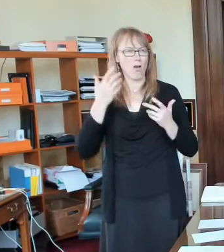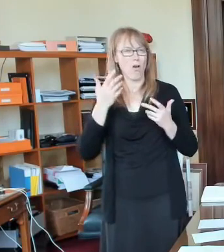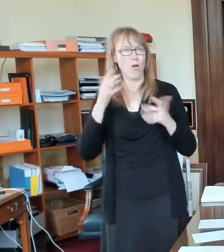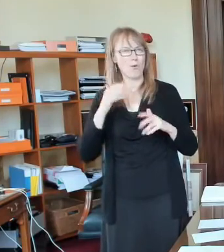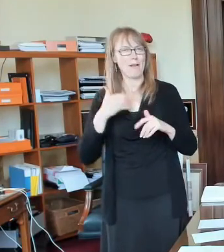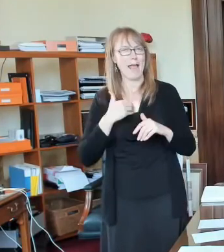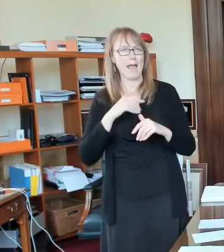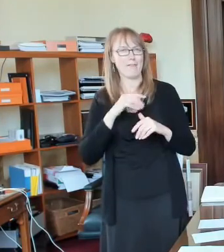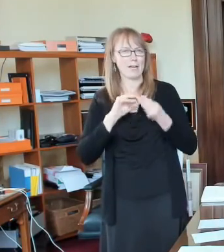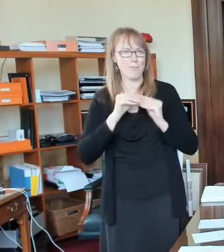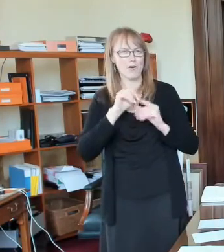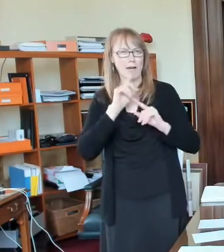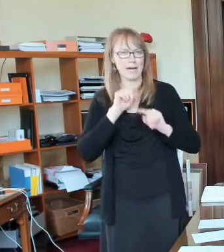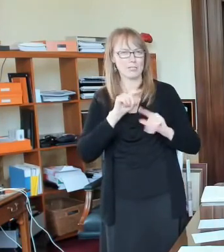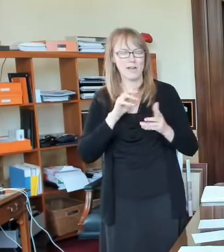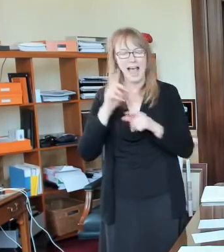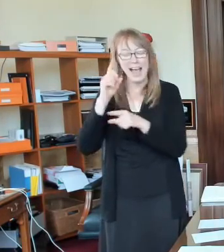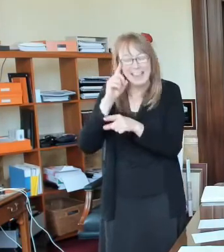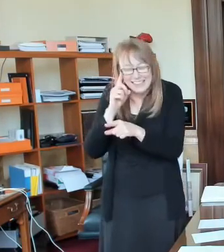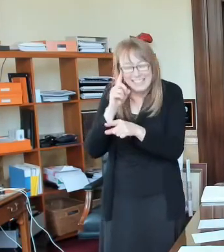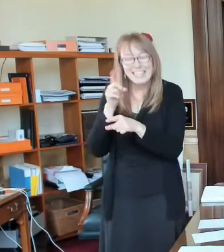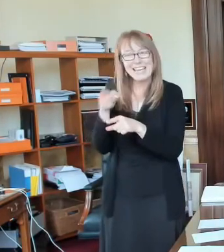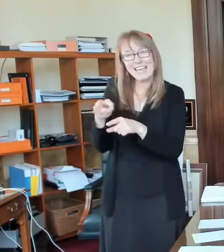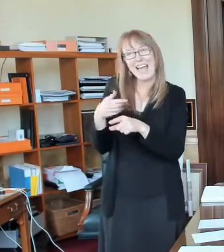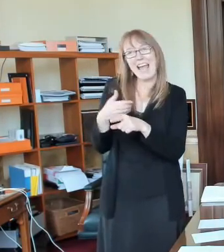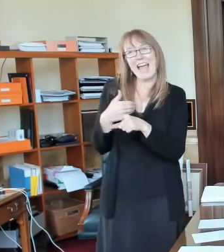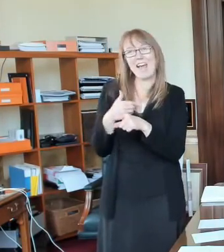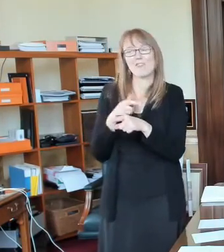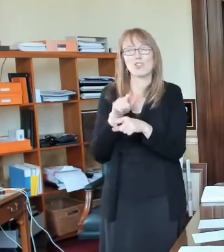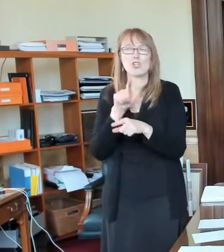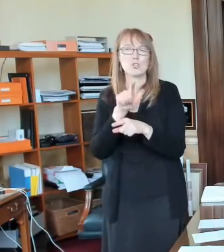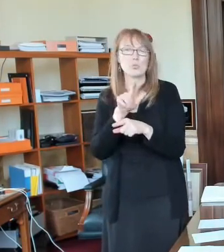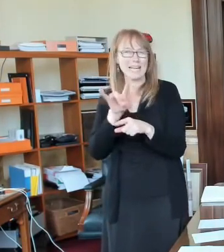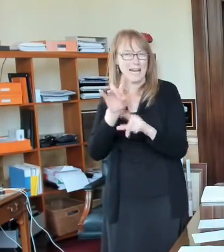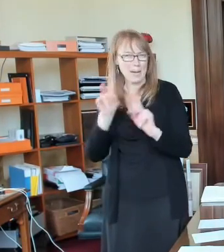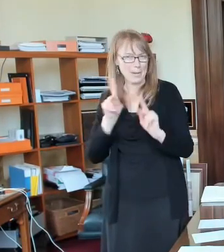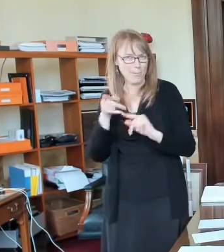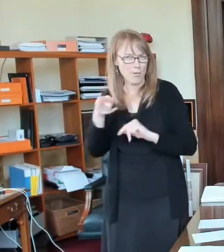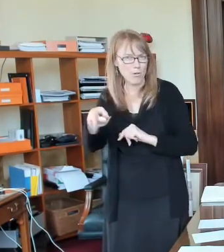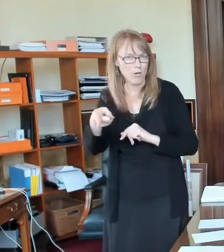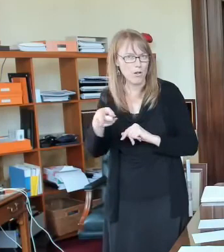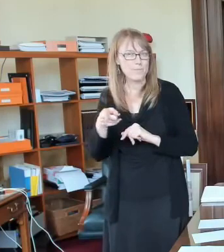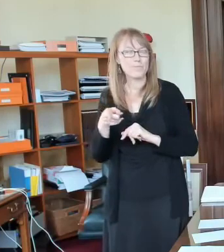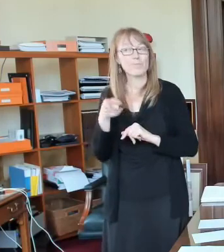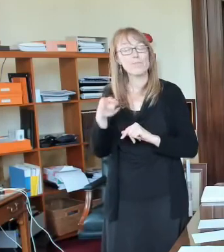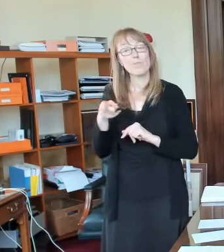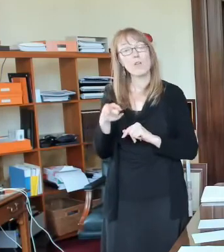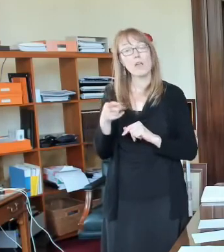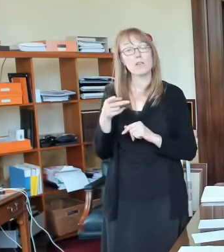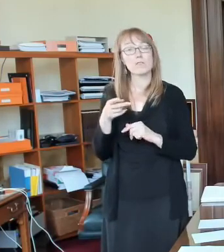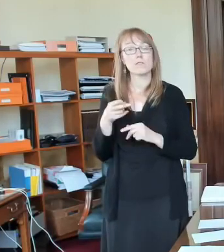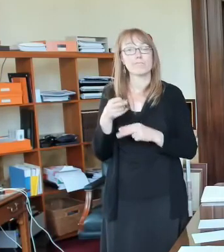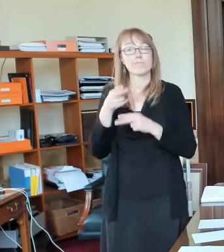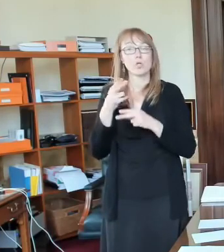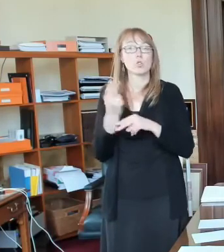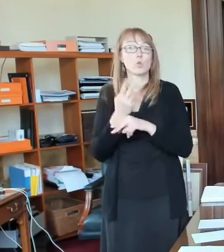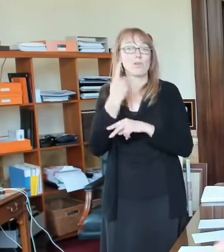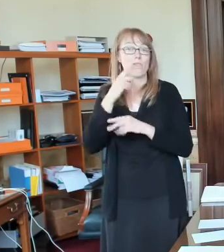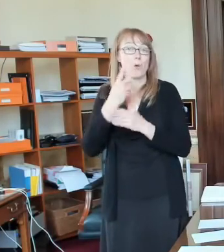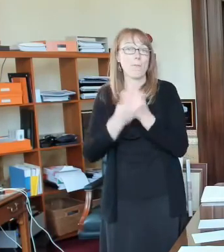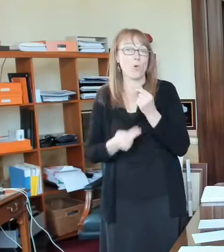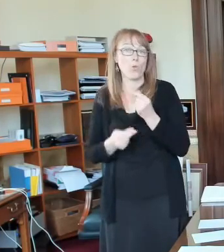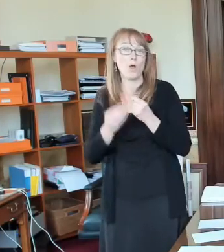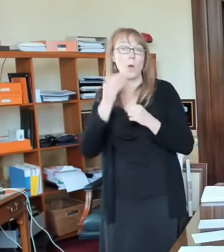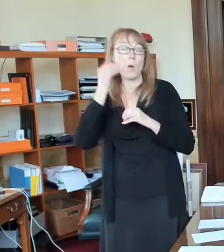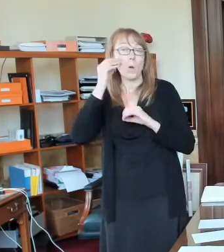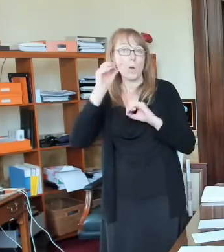number. And it is both a transition center and a center where some people stay for a while. And we are trying to